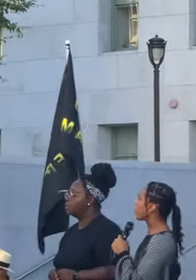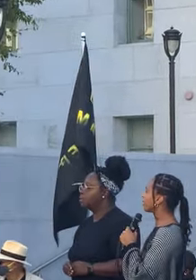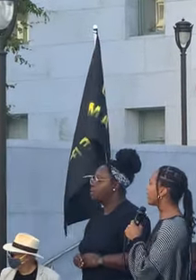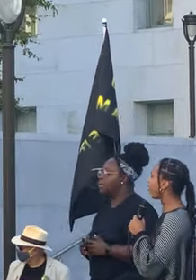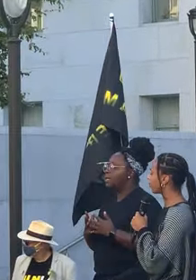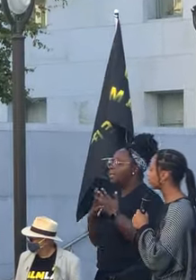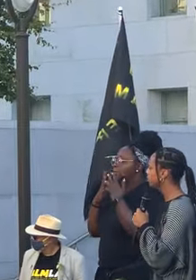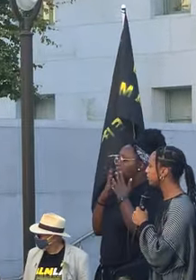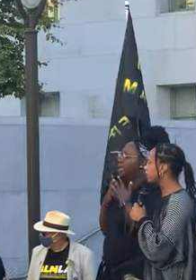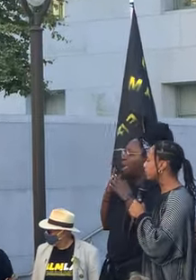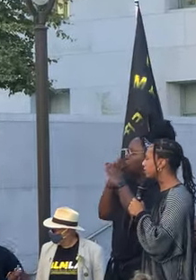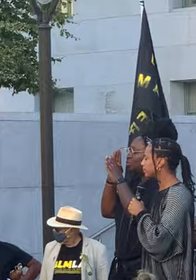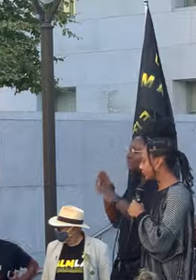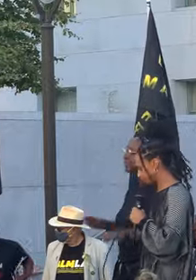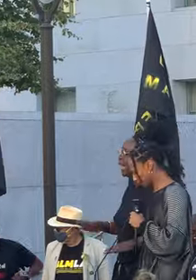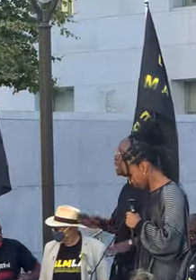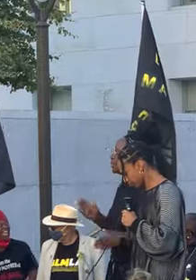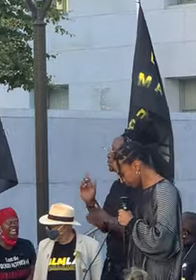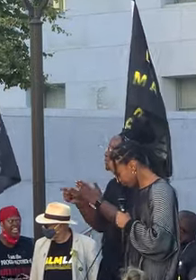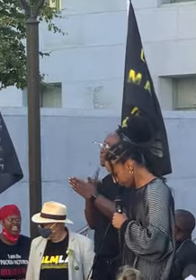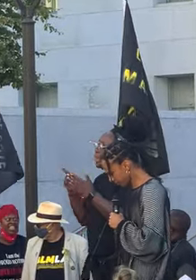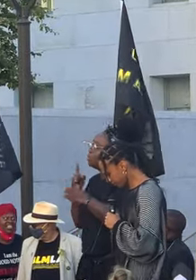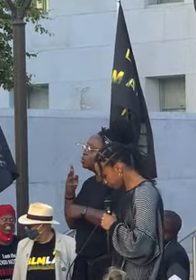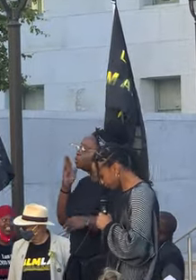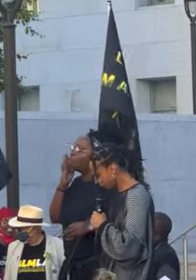that we all will know.